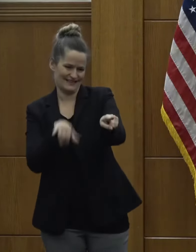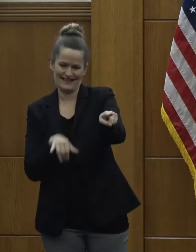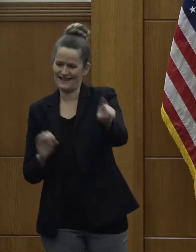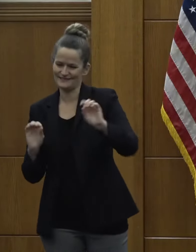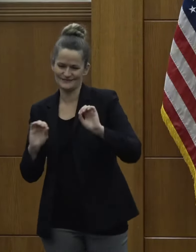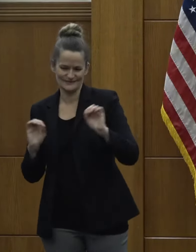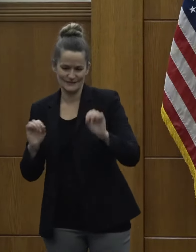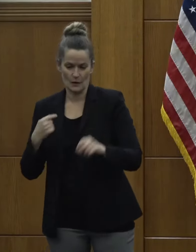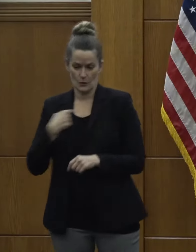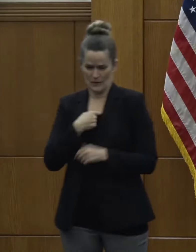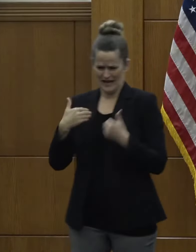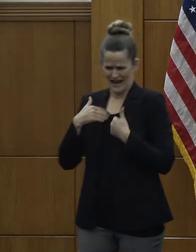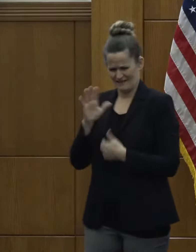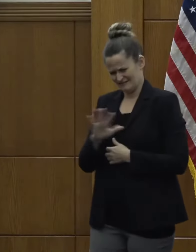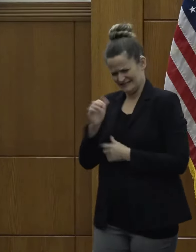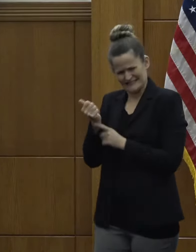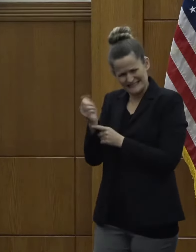statewide.